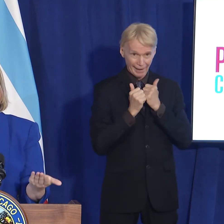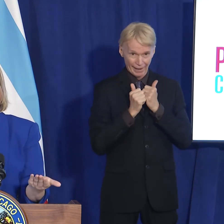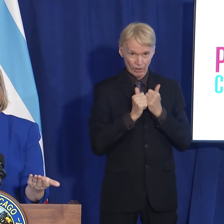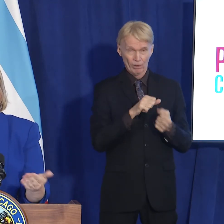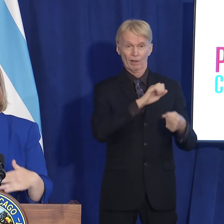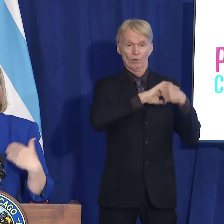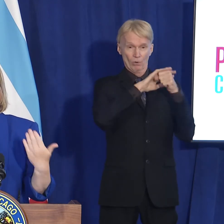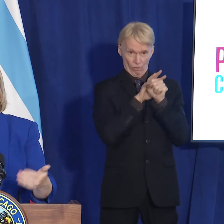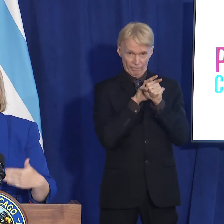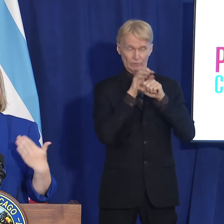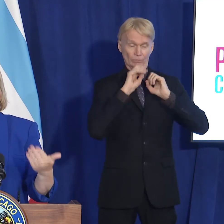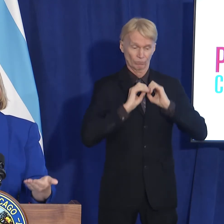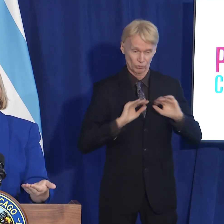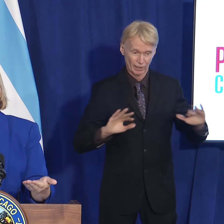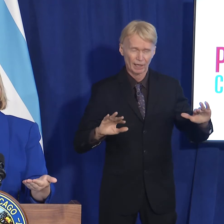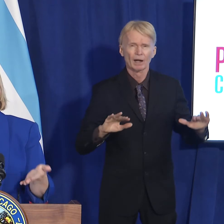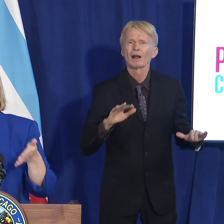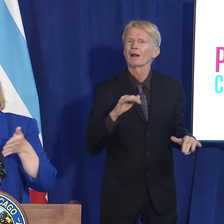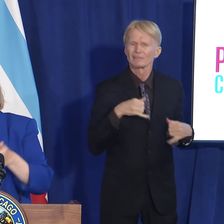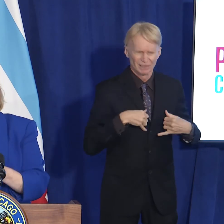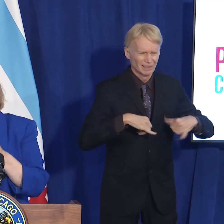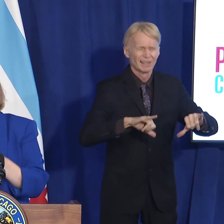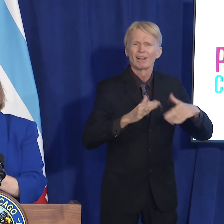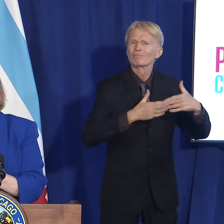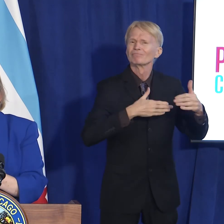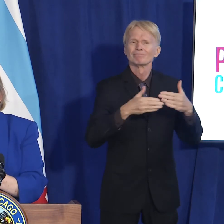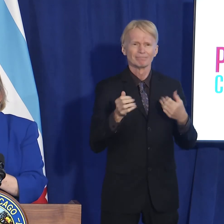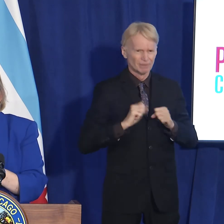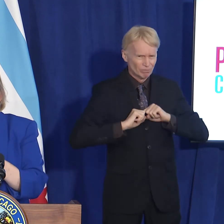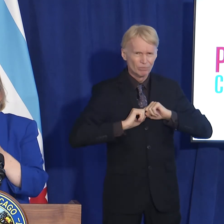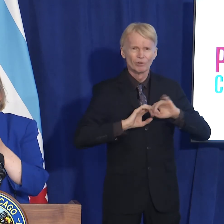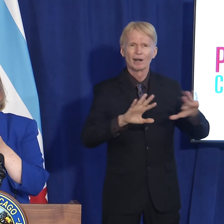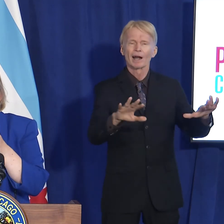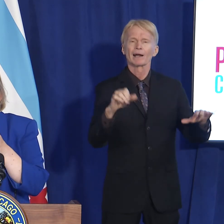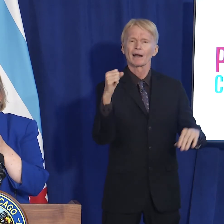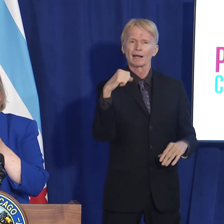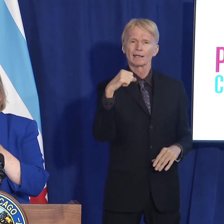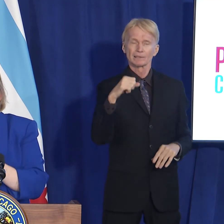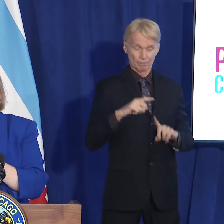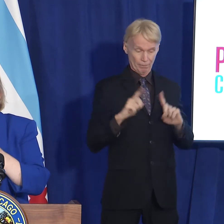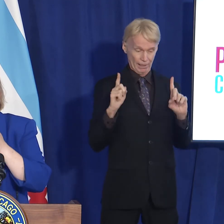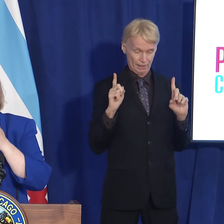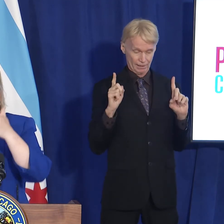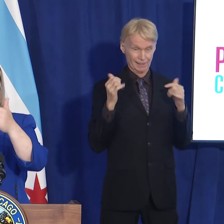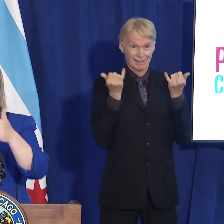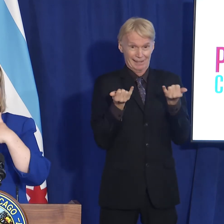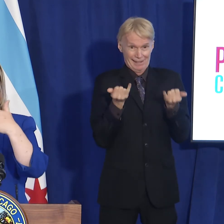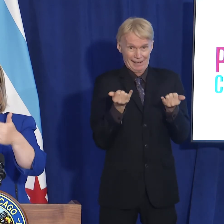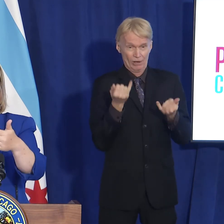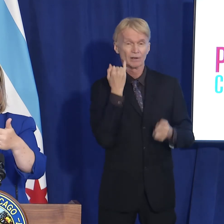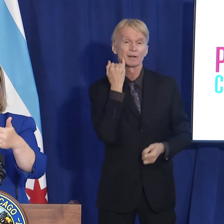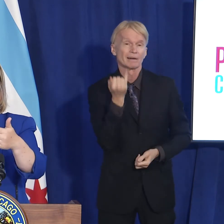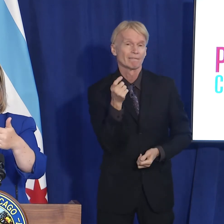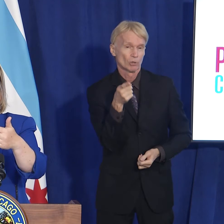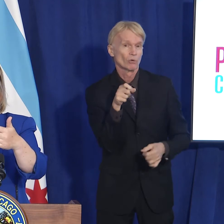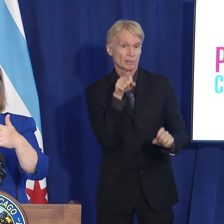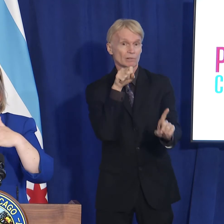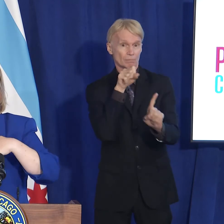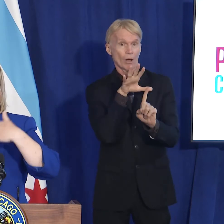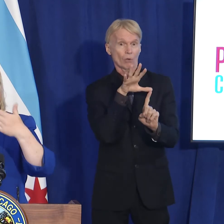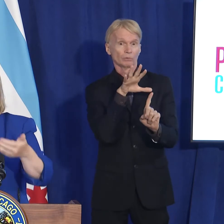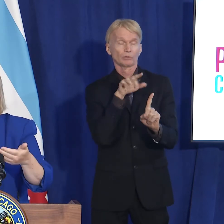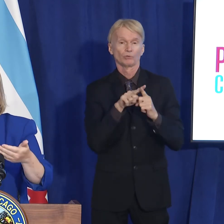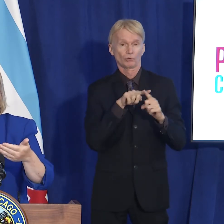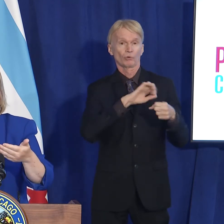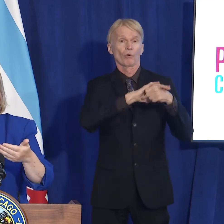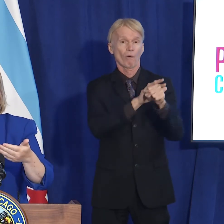this virus to continue to evolve. Right now, if you are exposed to COVID in Chicago,